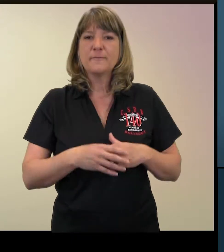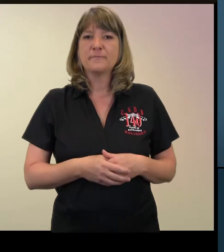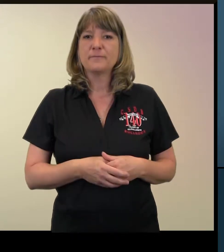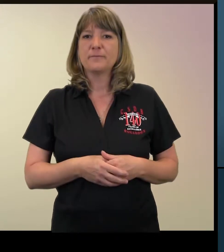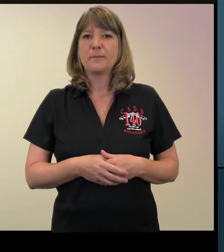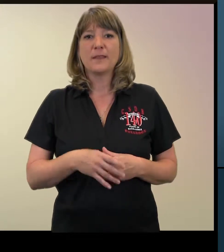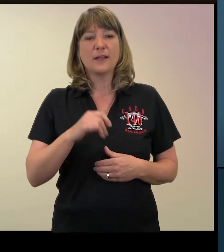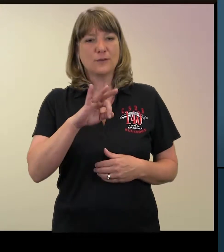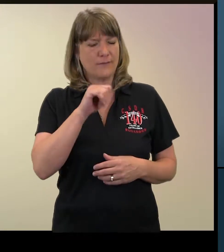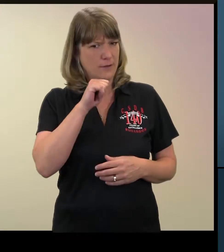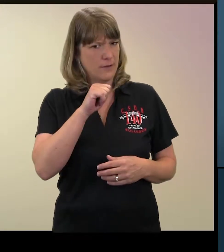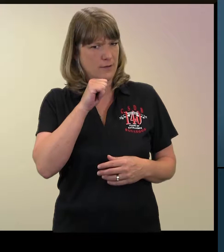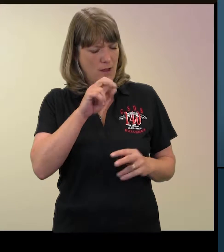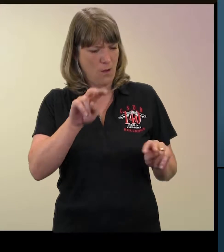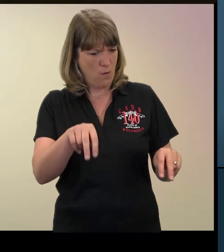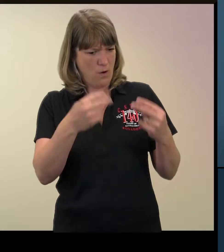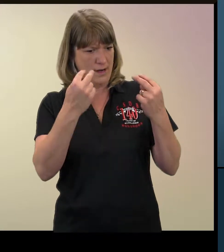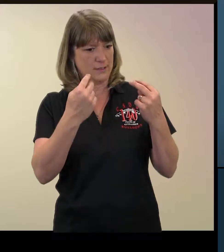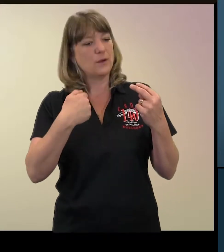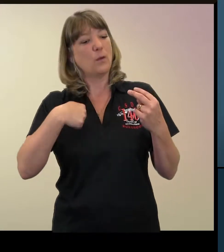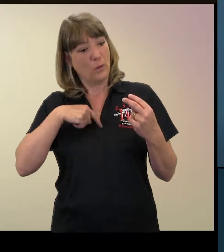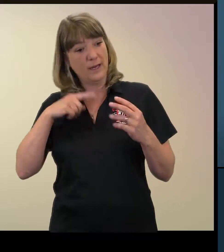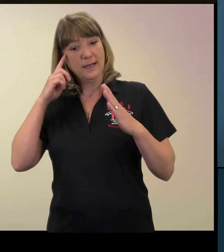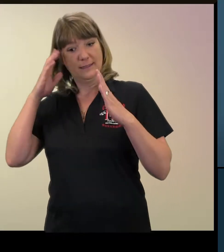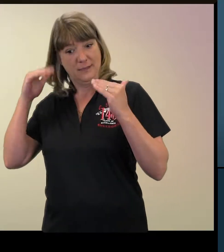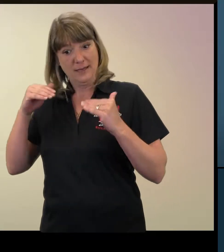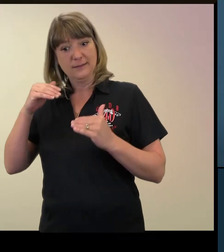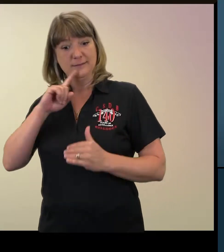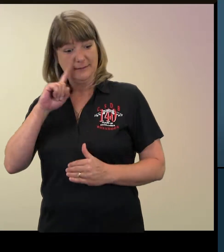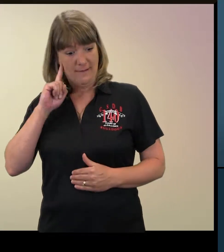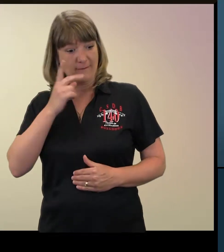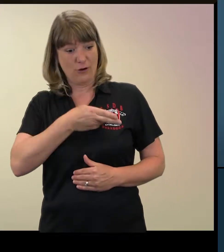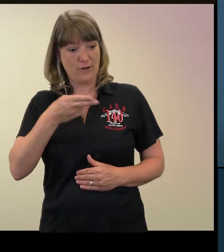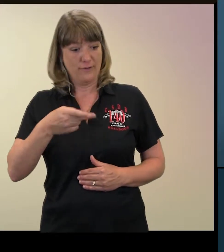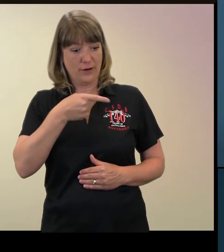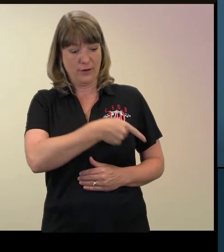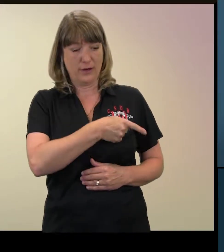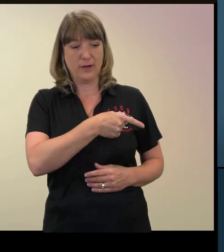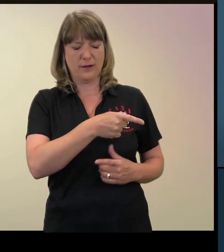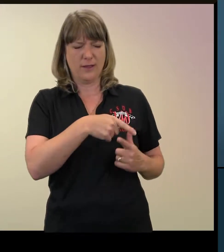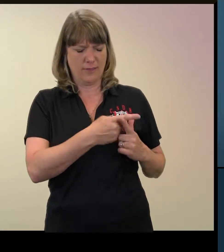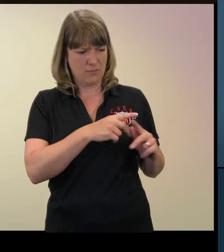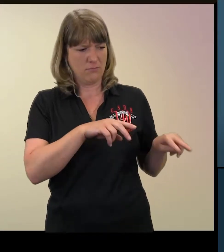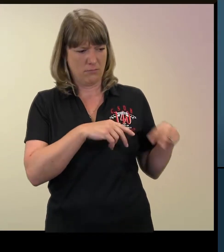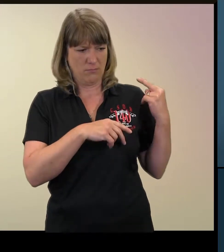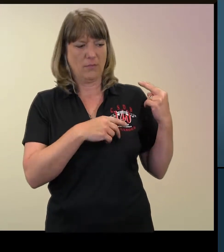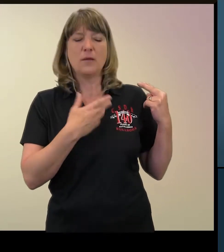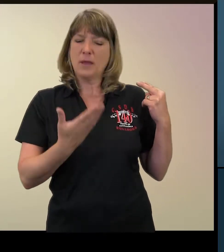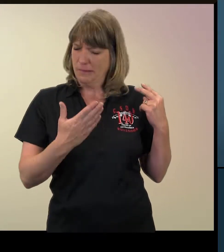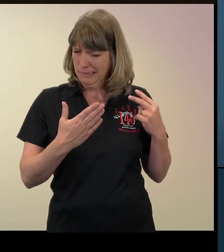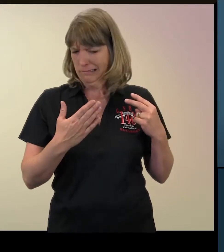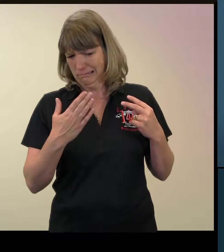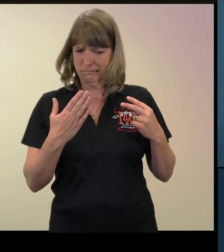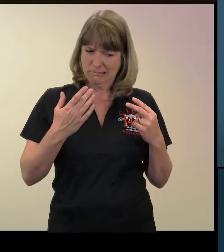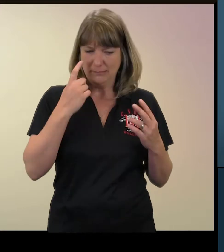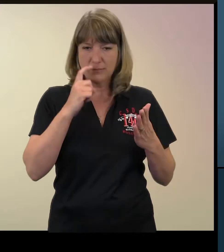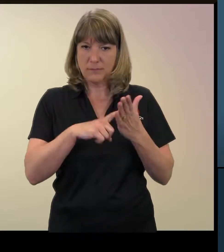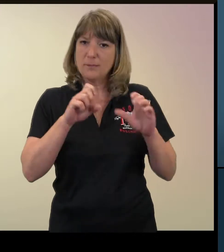not orienting to the ways that we expect children who are deaf to orient, we get concerned about a possible autism spectrum